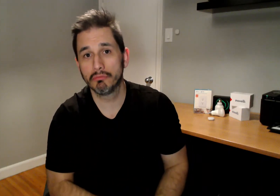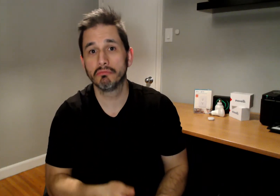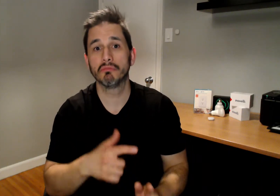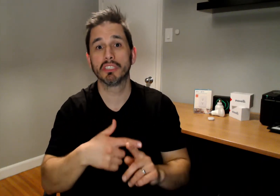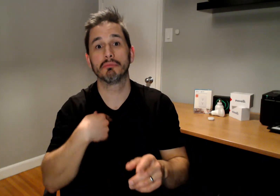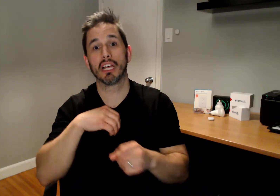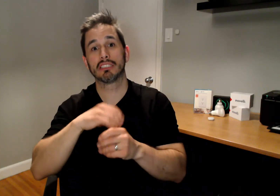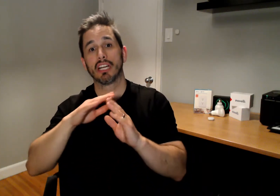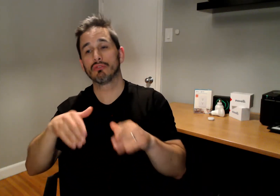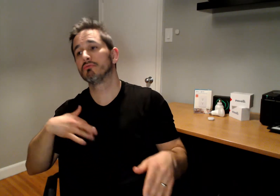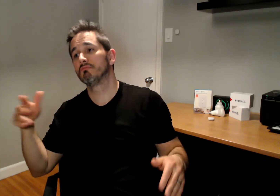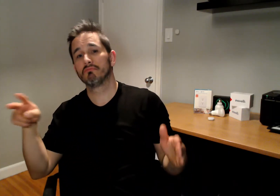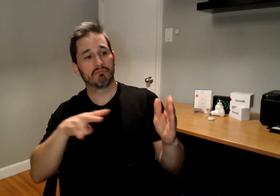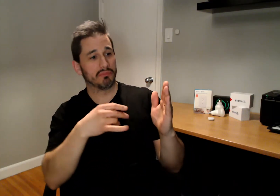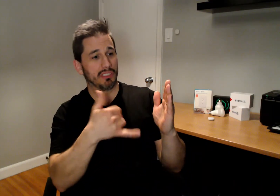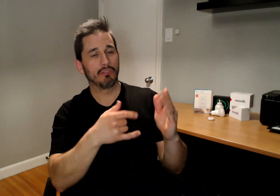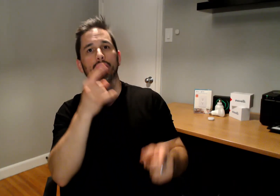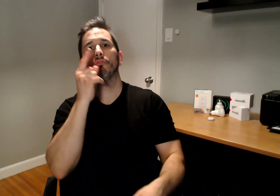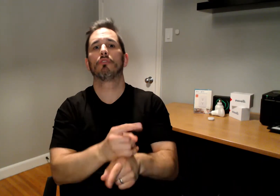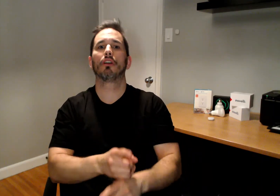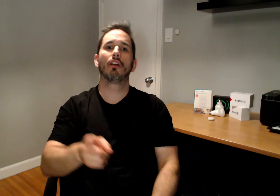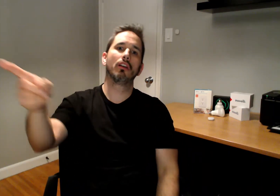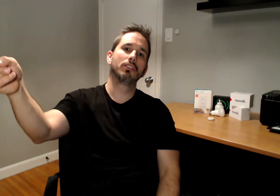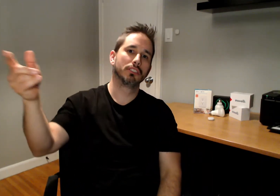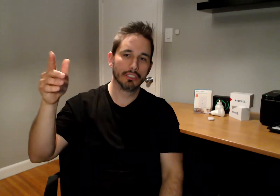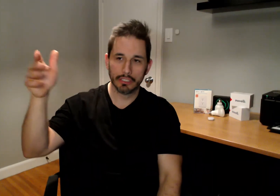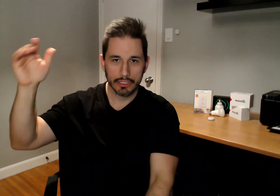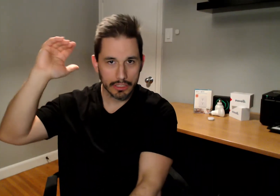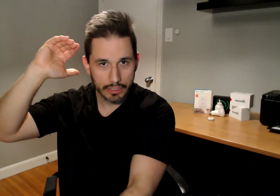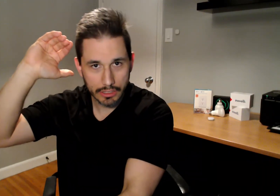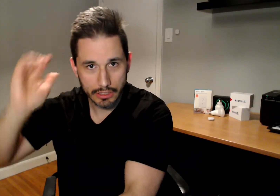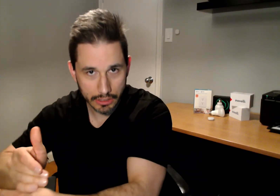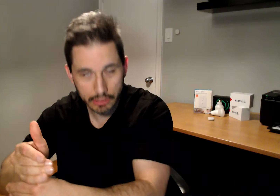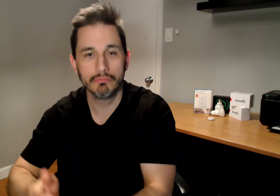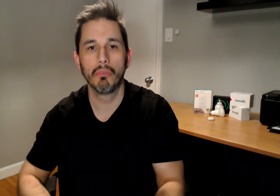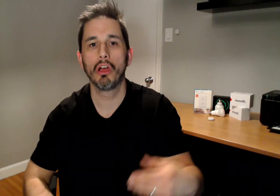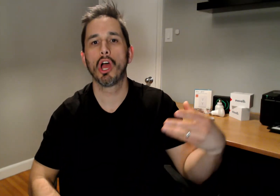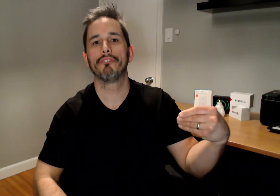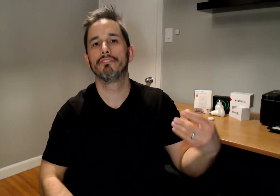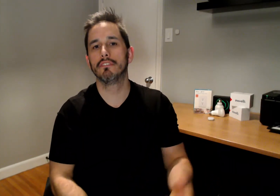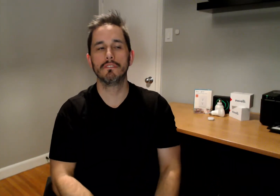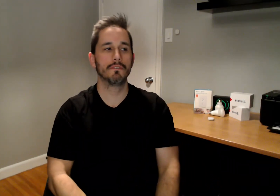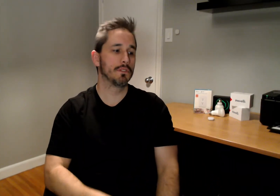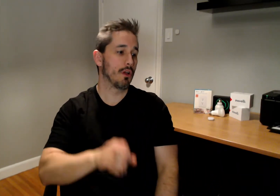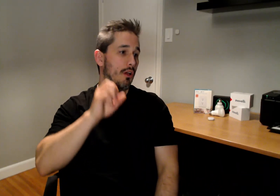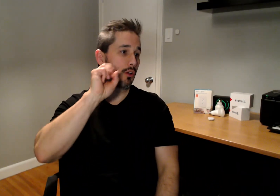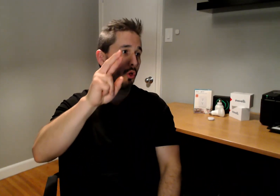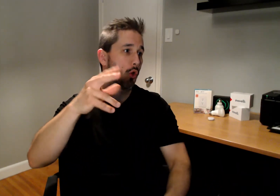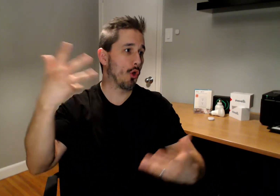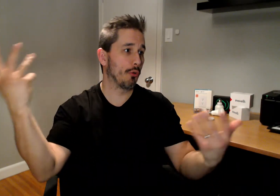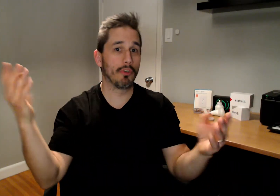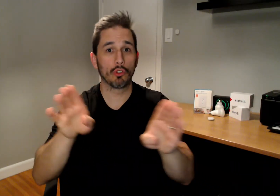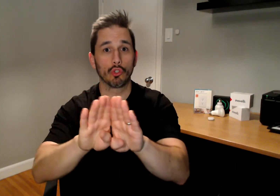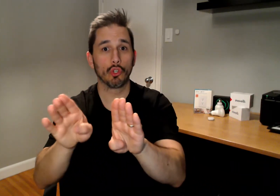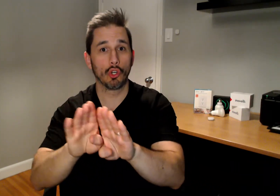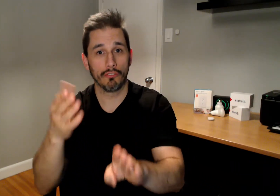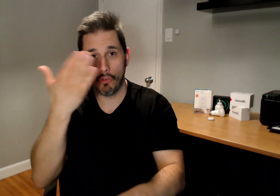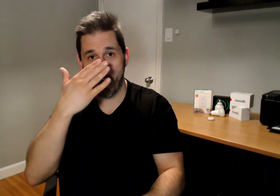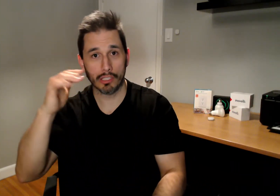would turn yellow. So when you get inside, you can see, oh, it looks like I left the garage open, and then you can go and close it. Or maybe